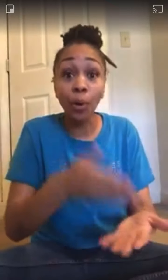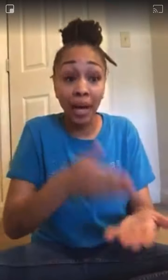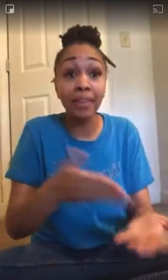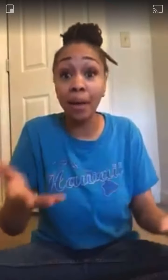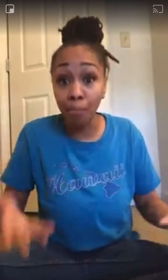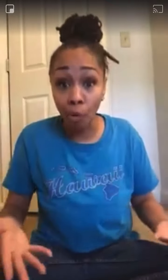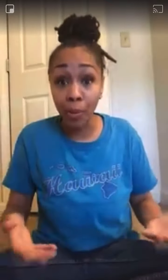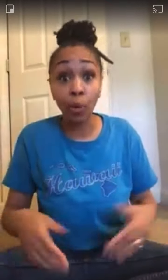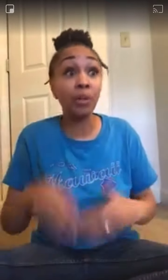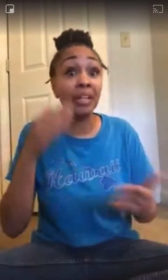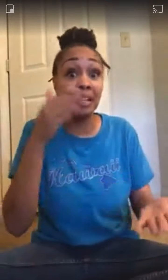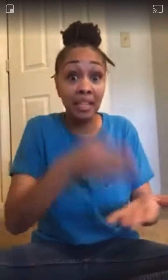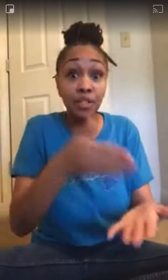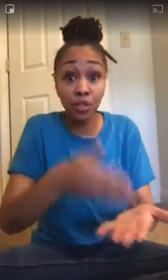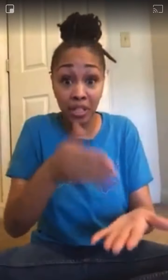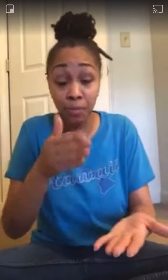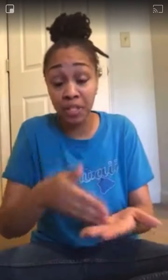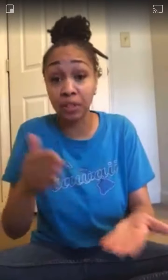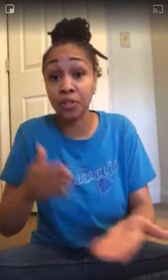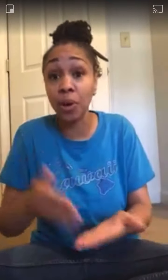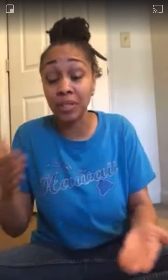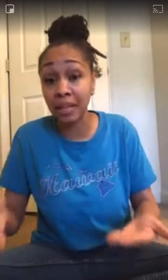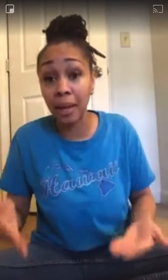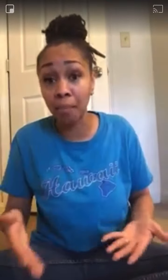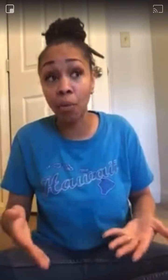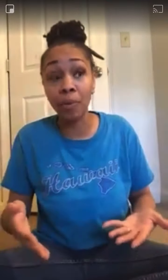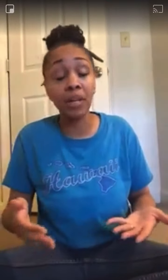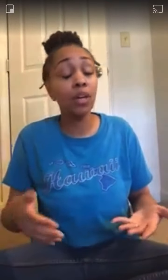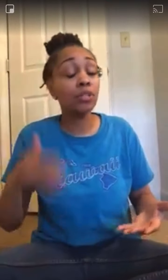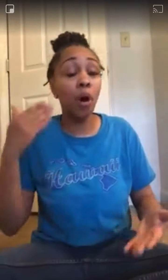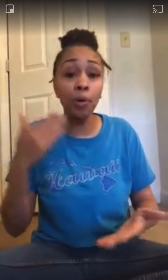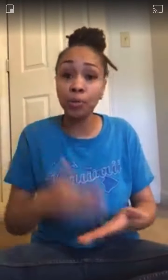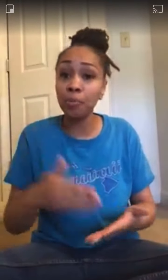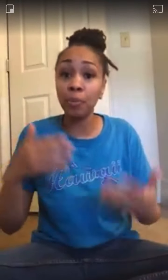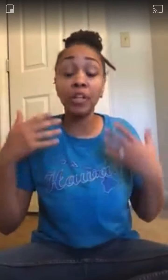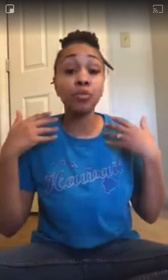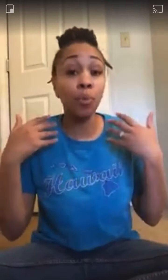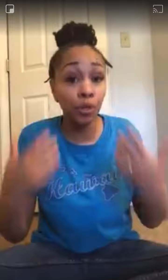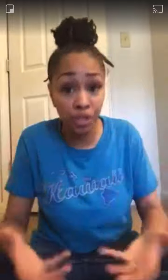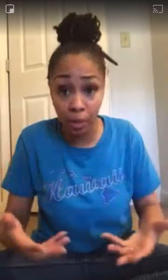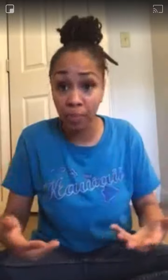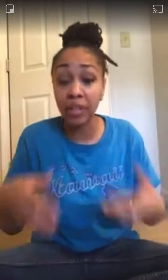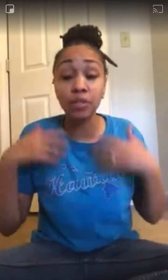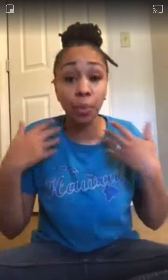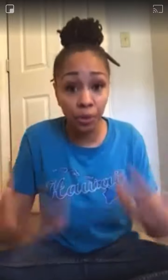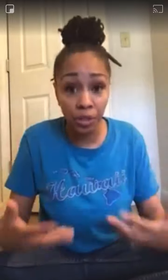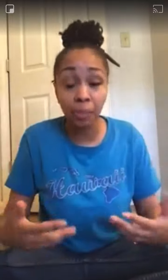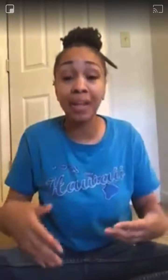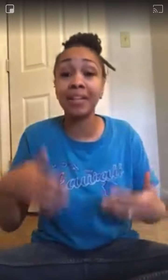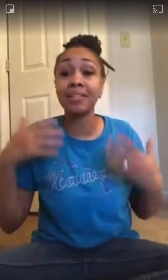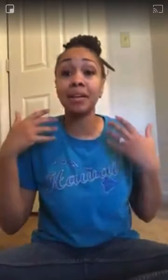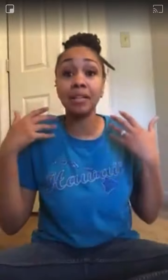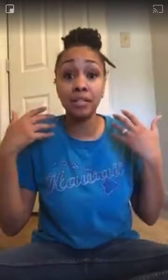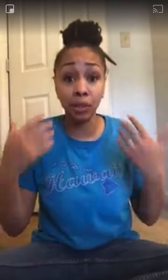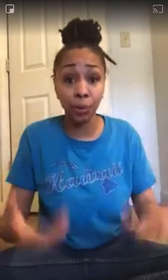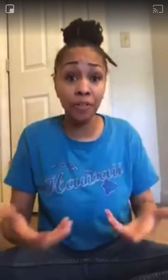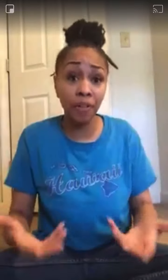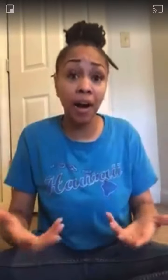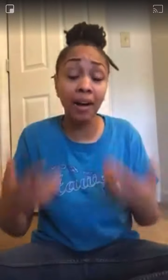at that moment, or need to listen to these particular songs at that moment. So always remember, it's worship. It is worship, and it's to glorify